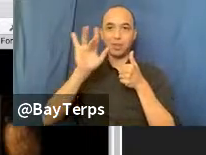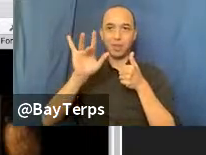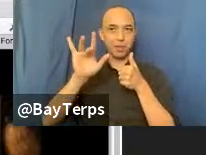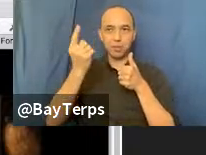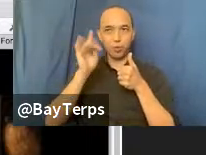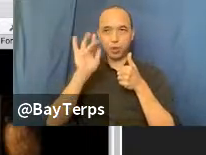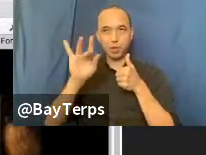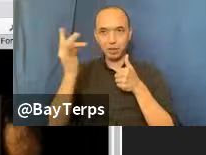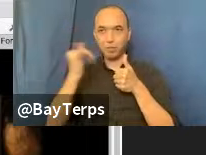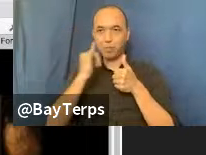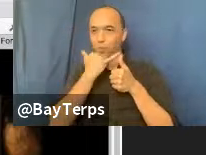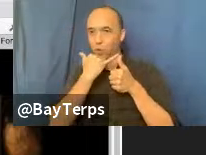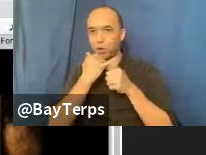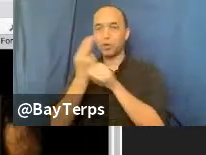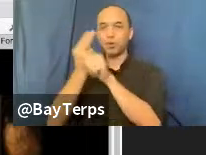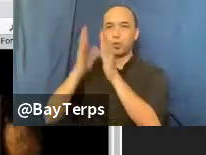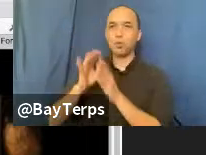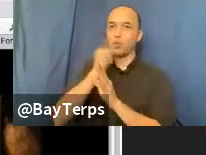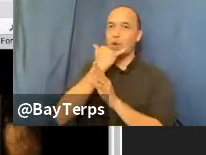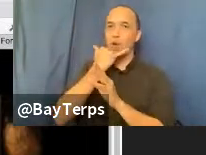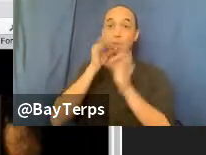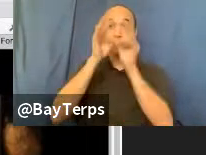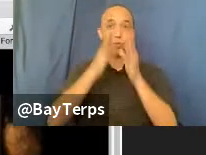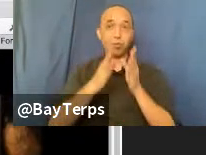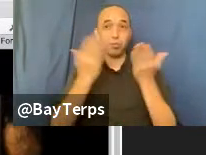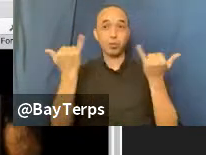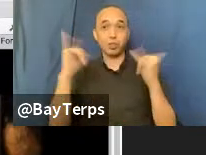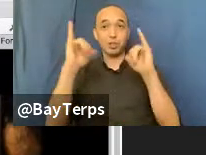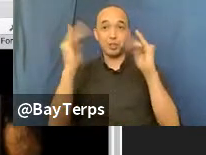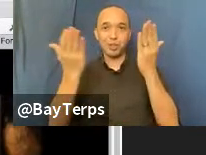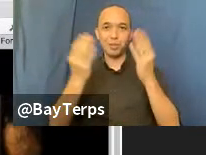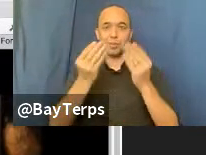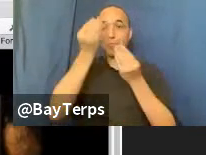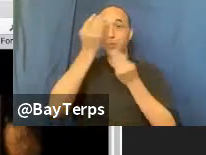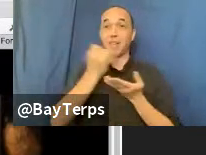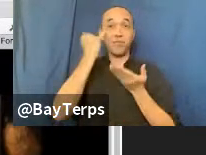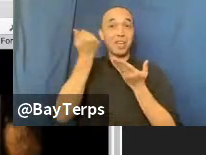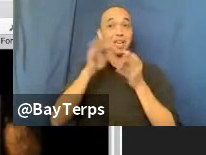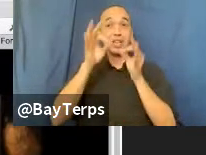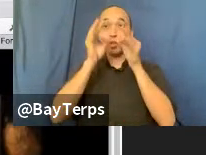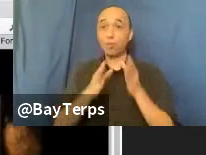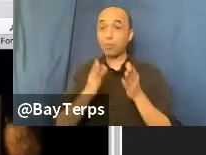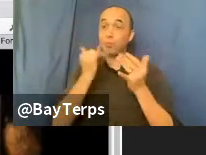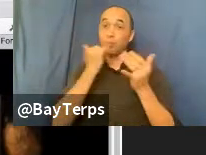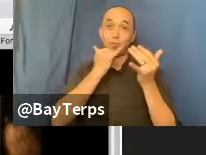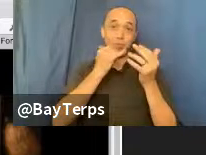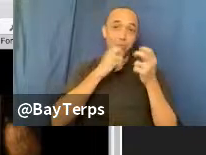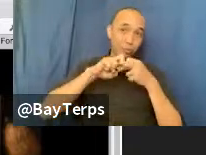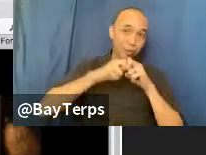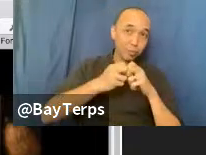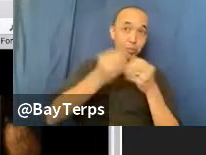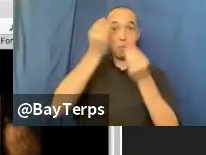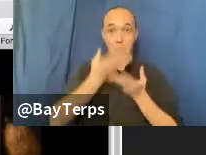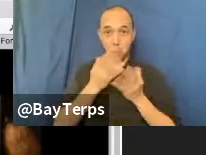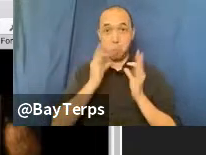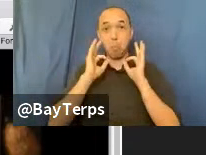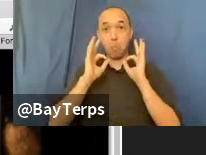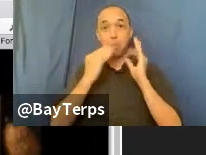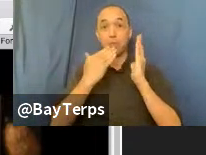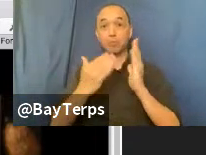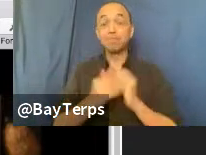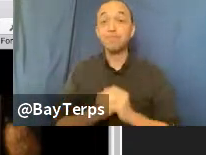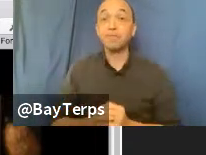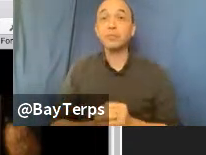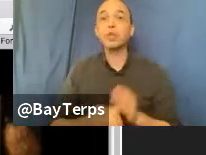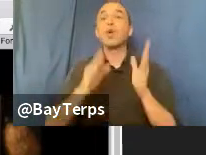Oh, okay. So I'll keep going. Let us know if you have any other issues. So there's another